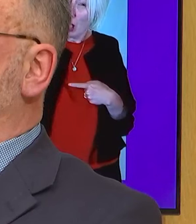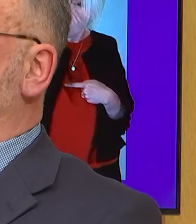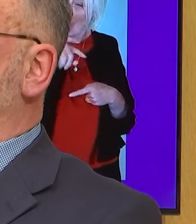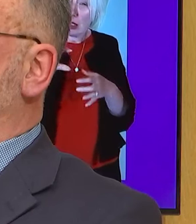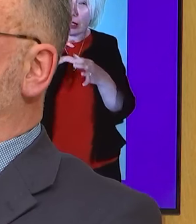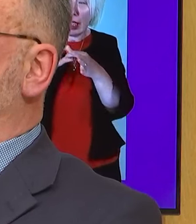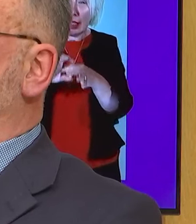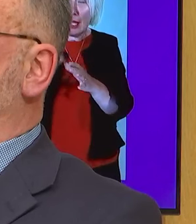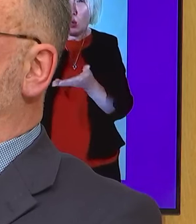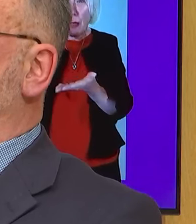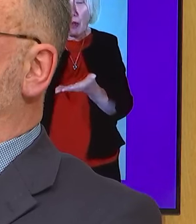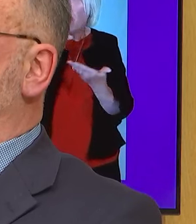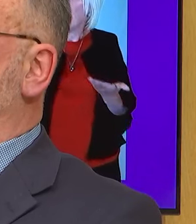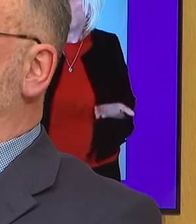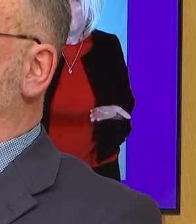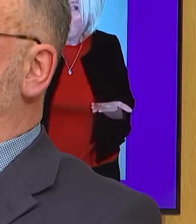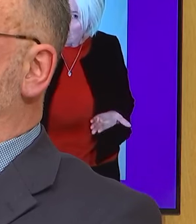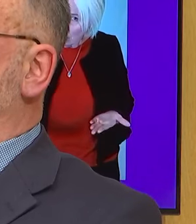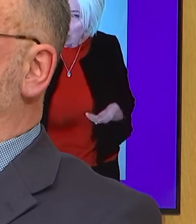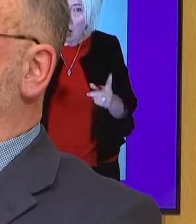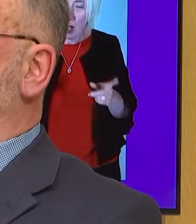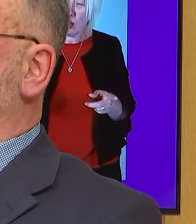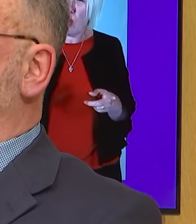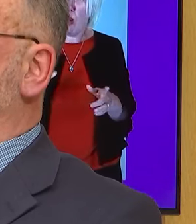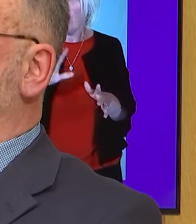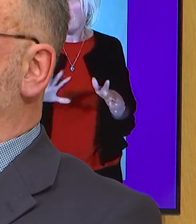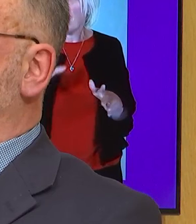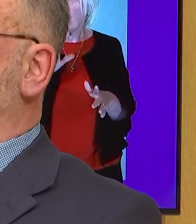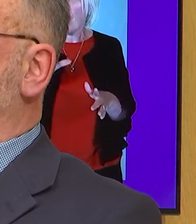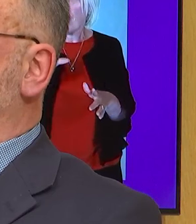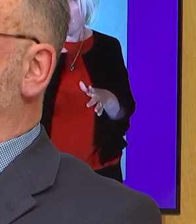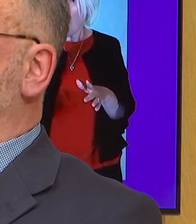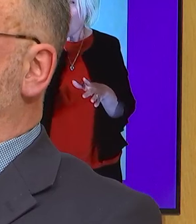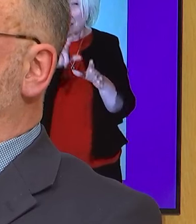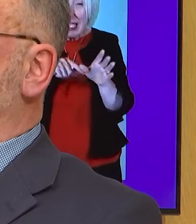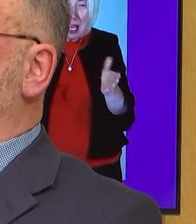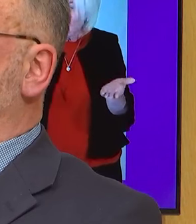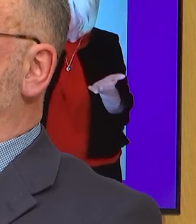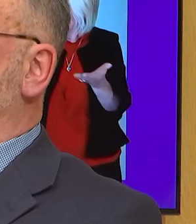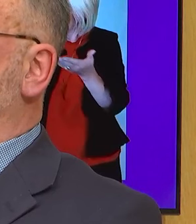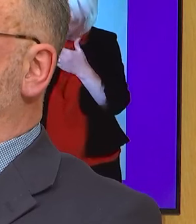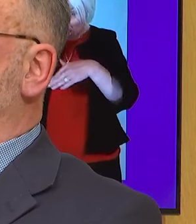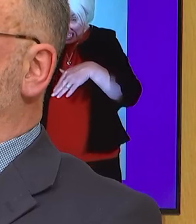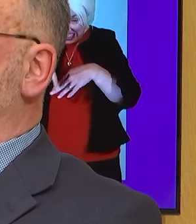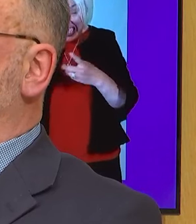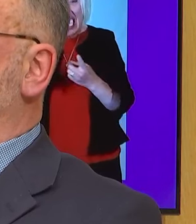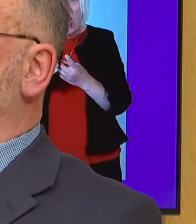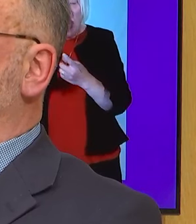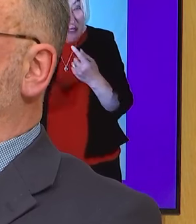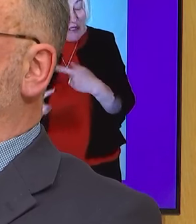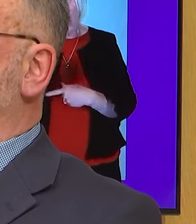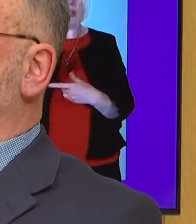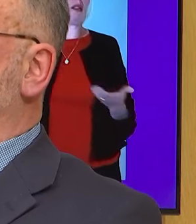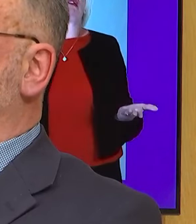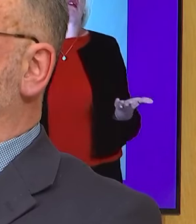now. But that is, I mean, it's going to be nearly 15 years since this issue has been brought to the attention, and I'd hazard a guess it